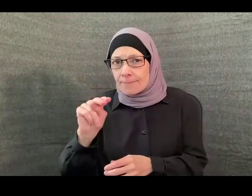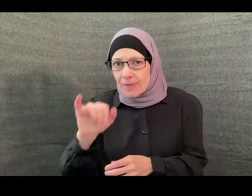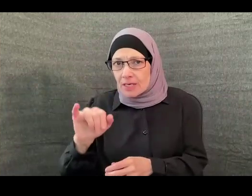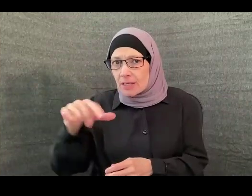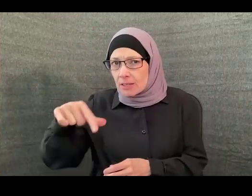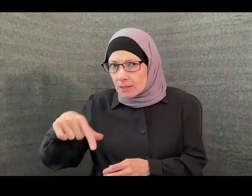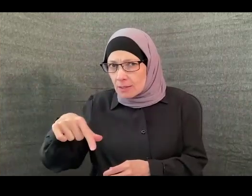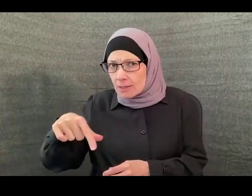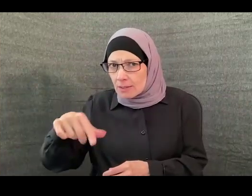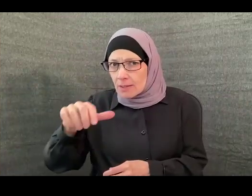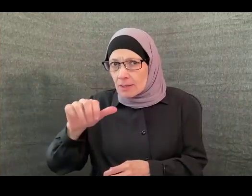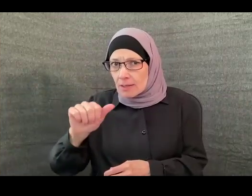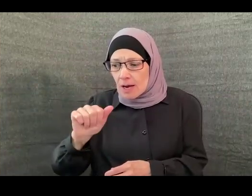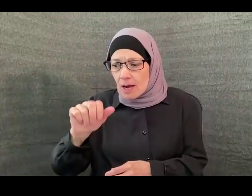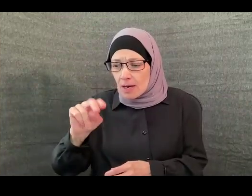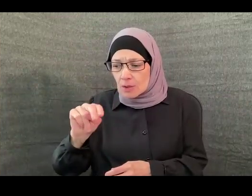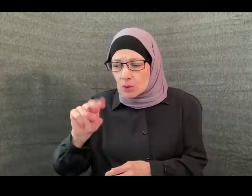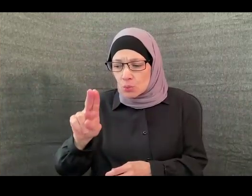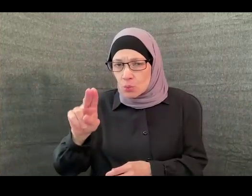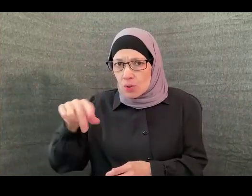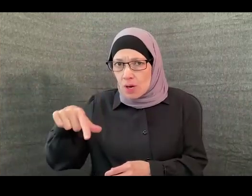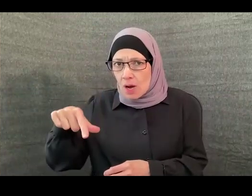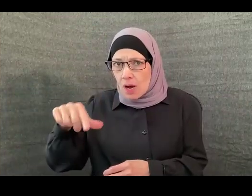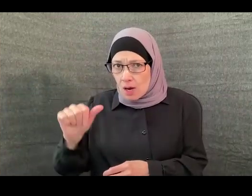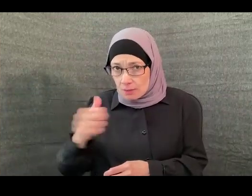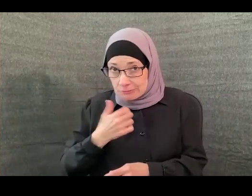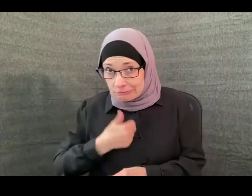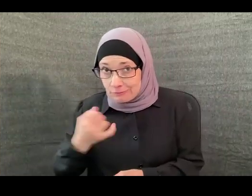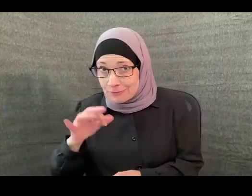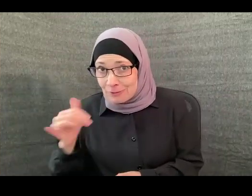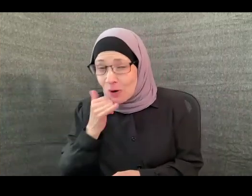the tribe that violated the covenant before them.